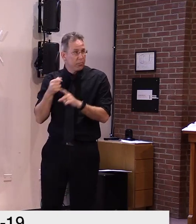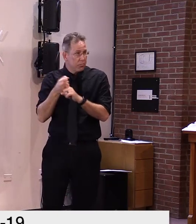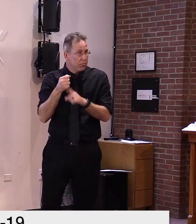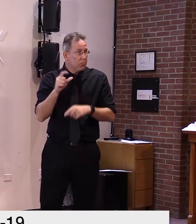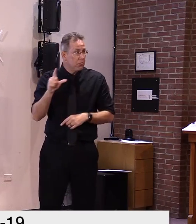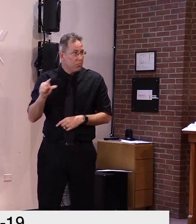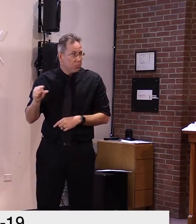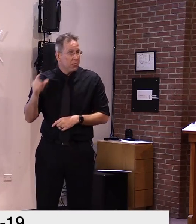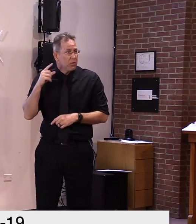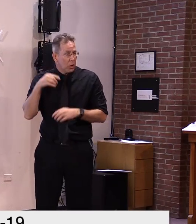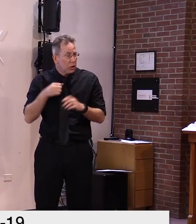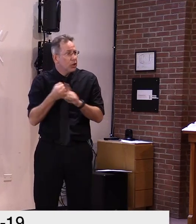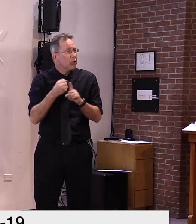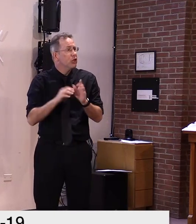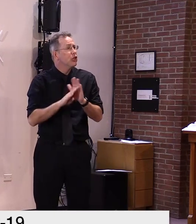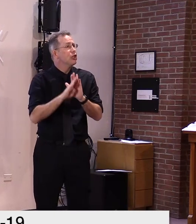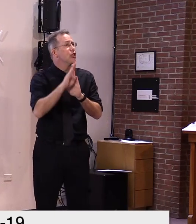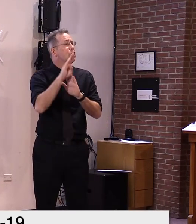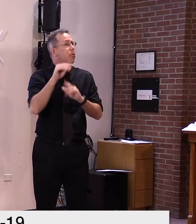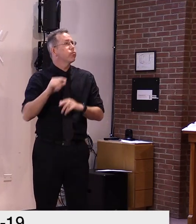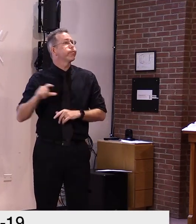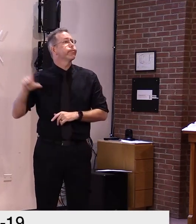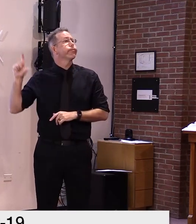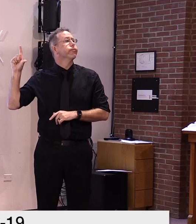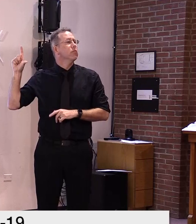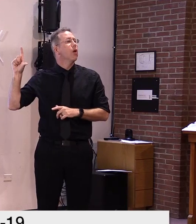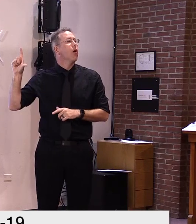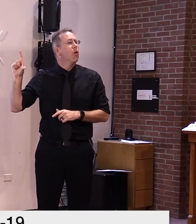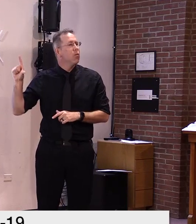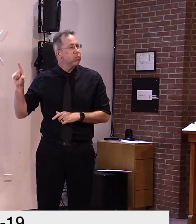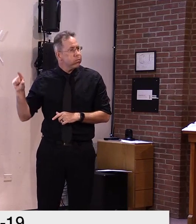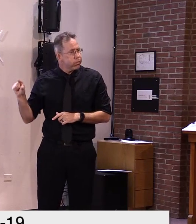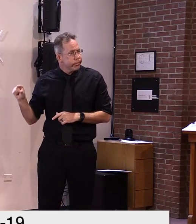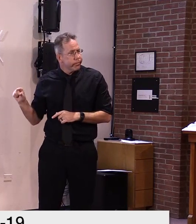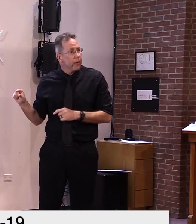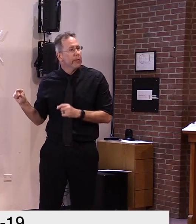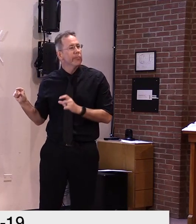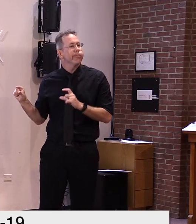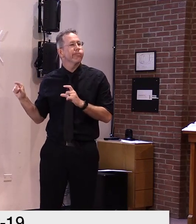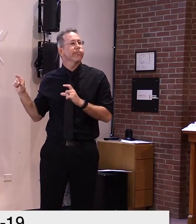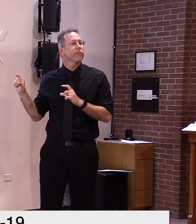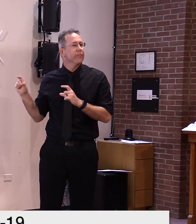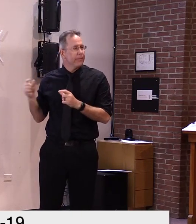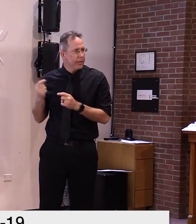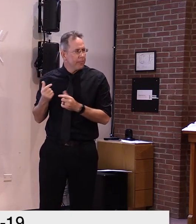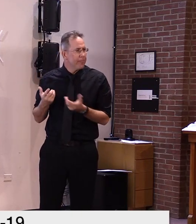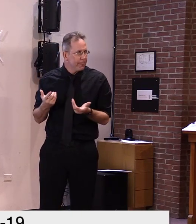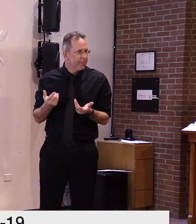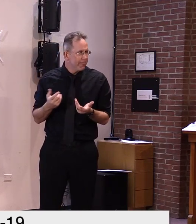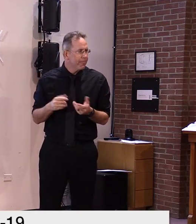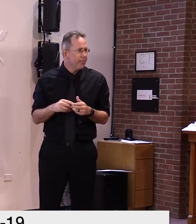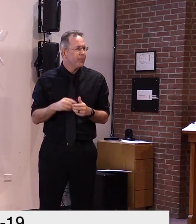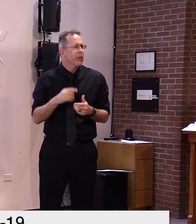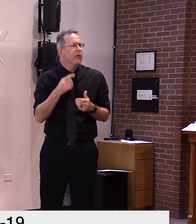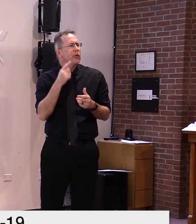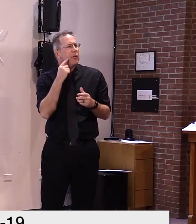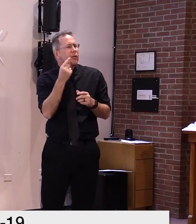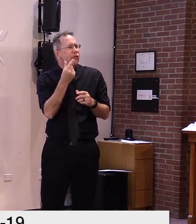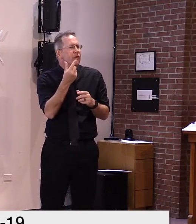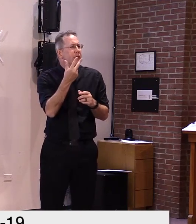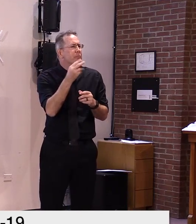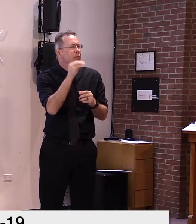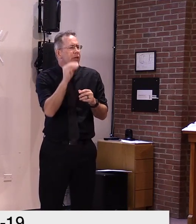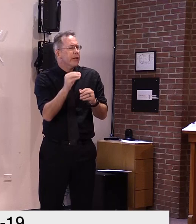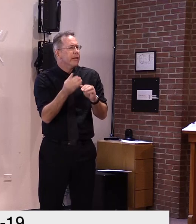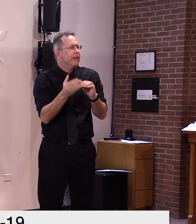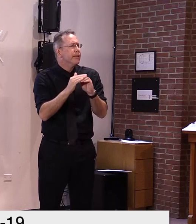was back at the beginning of the pandemic. Particularly this week, just being up over 3%, it has slowed down, but it has